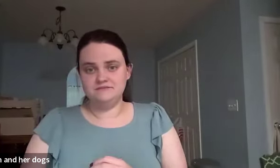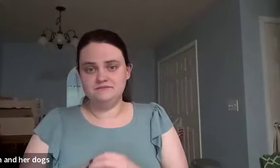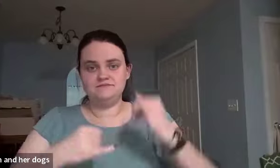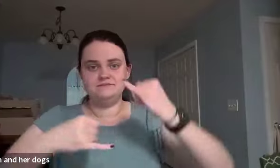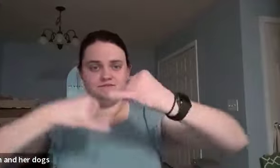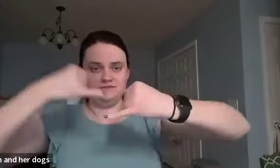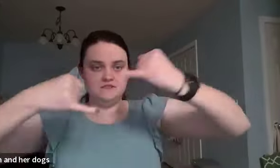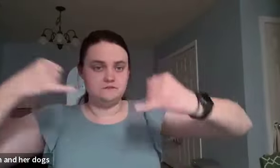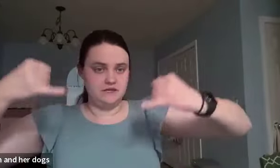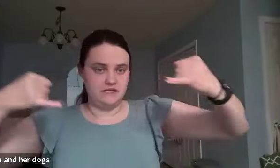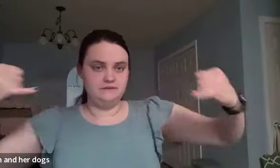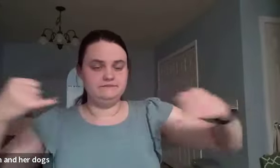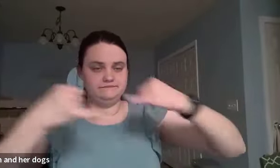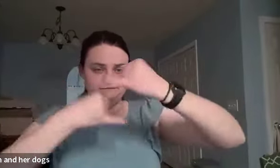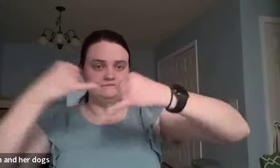pasta. Spaghetti.